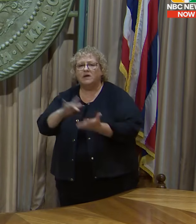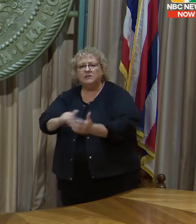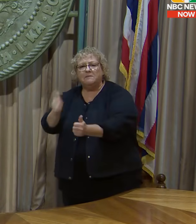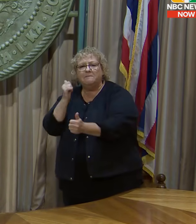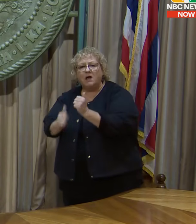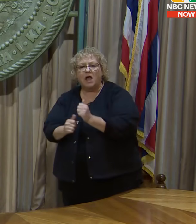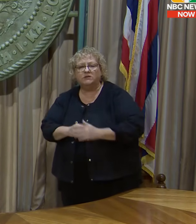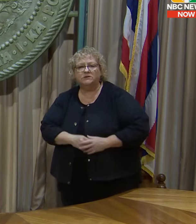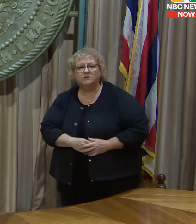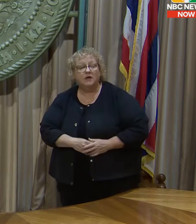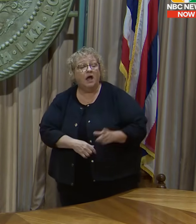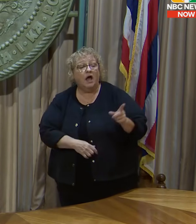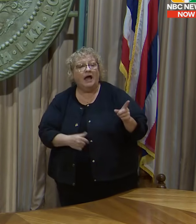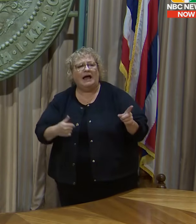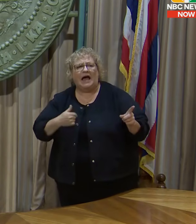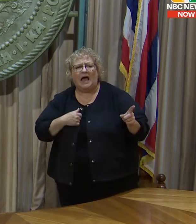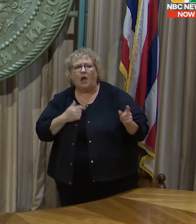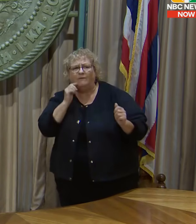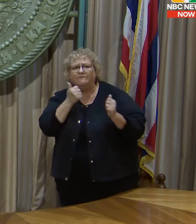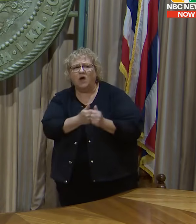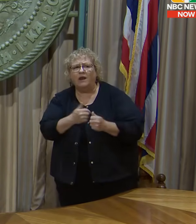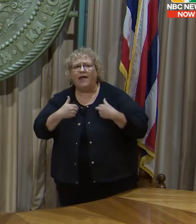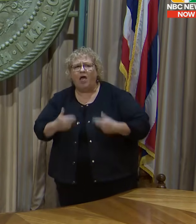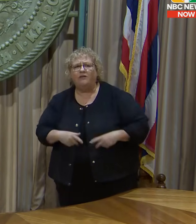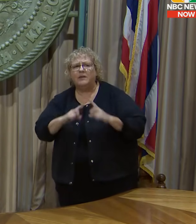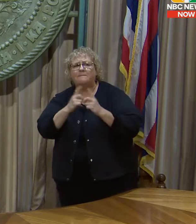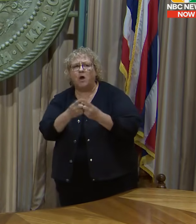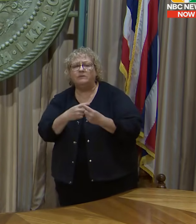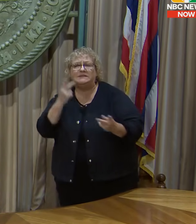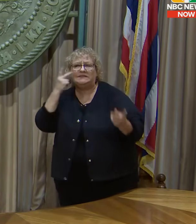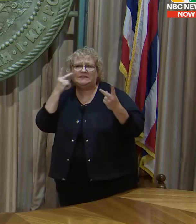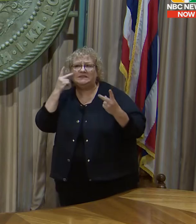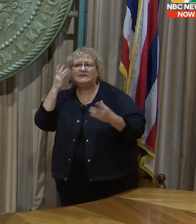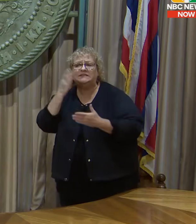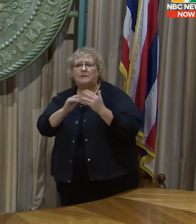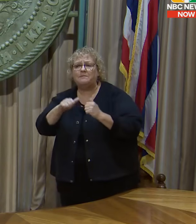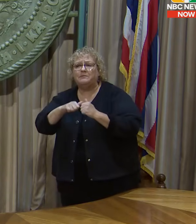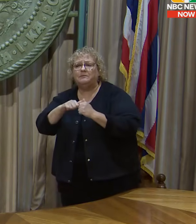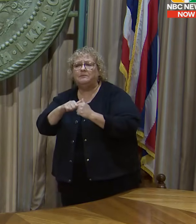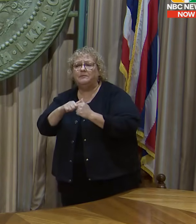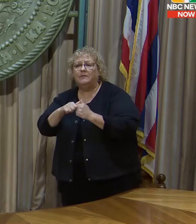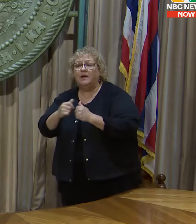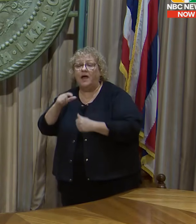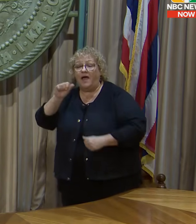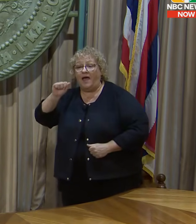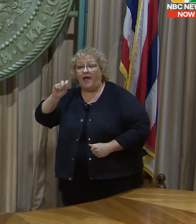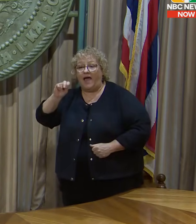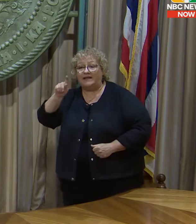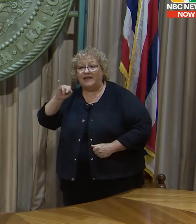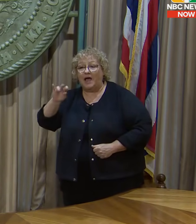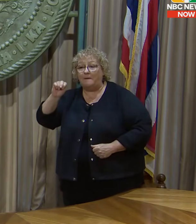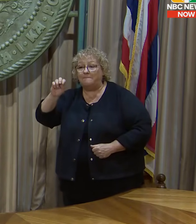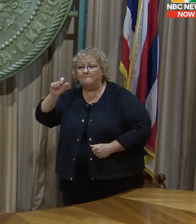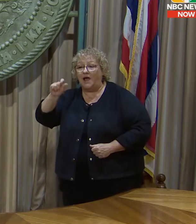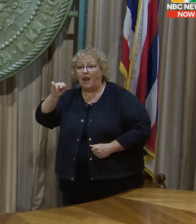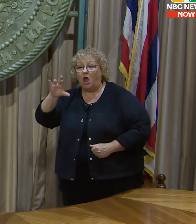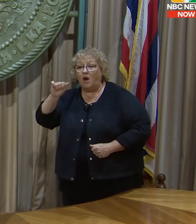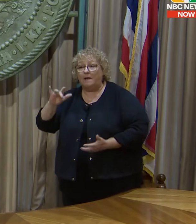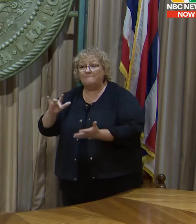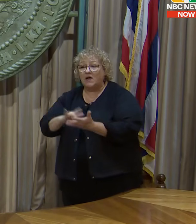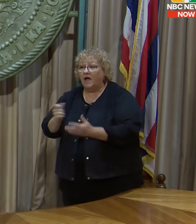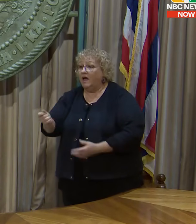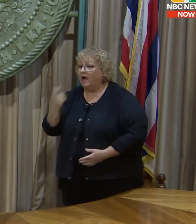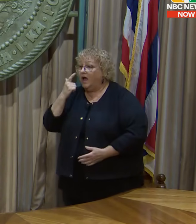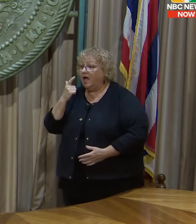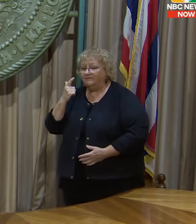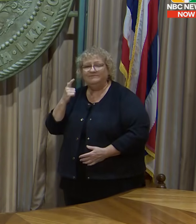to? I'd listen to the health department. We have seen side effects associated with those antimalarial drugs. It's possible